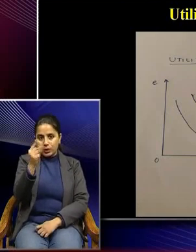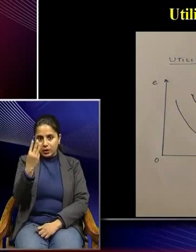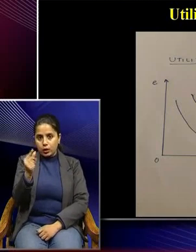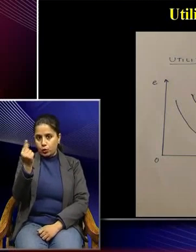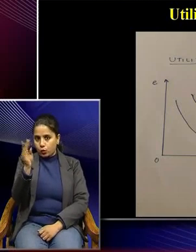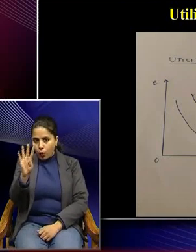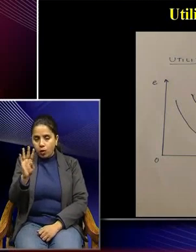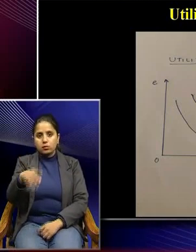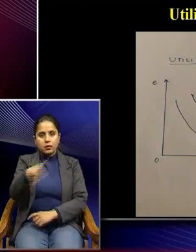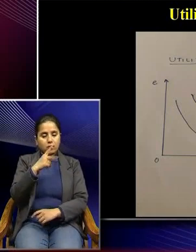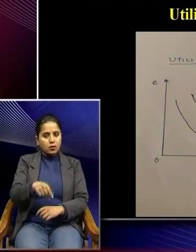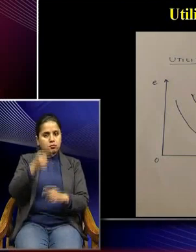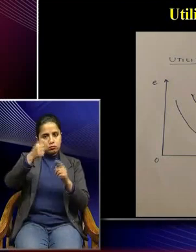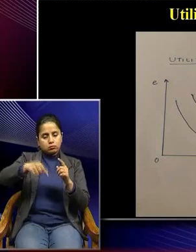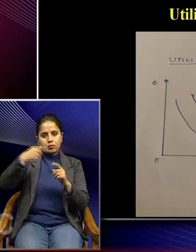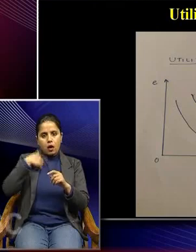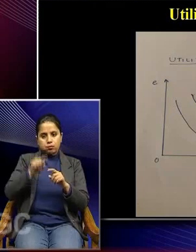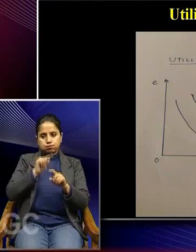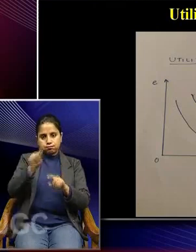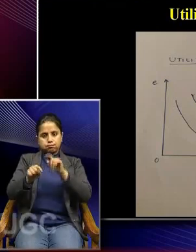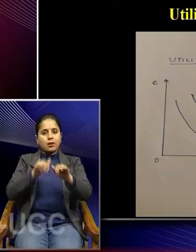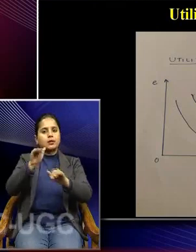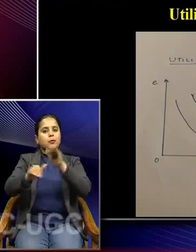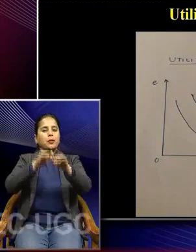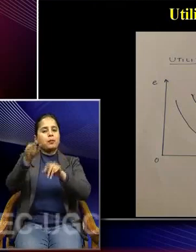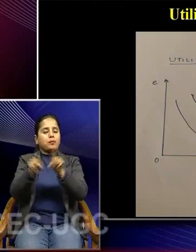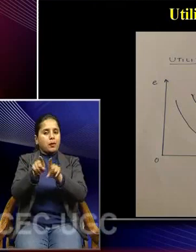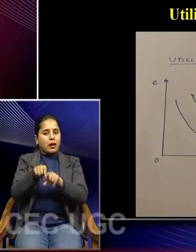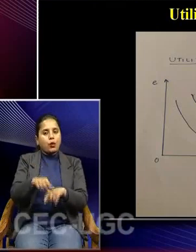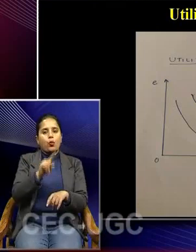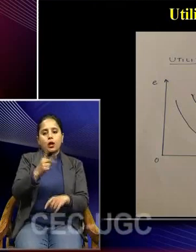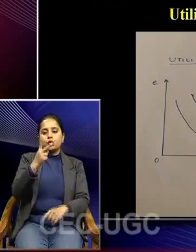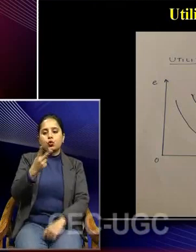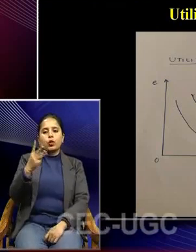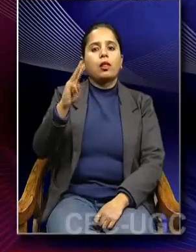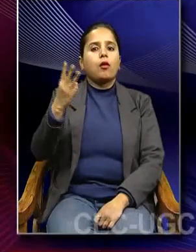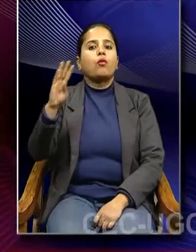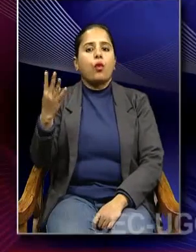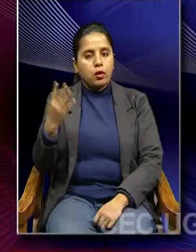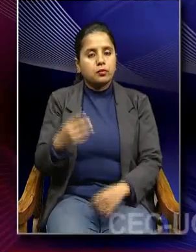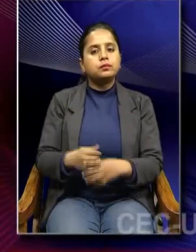are moving climbing up the ladder of utility levels.